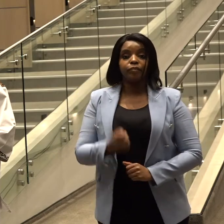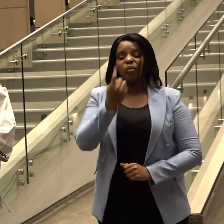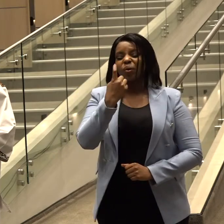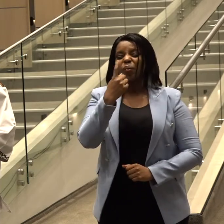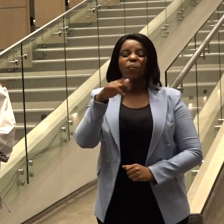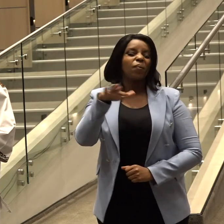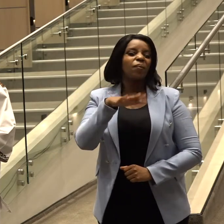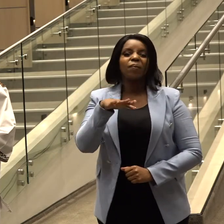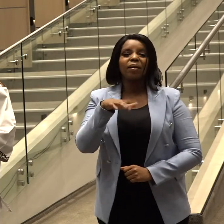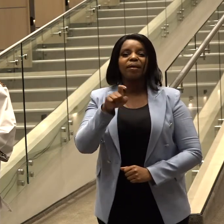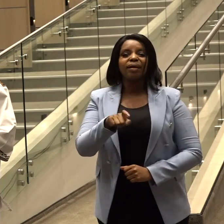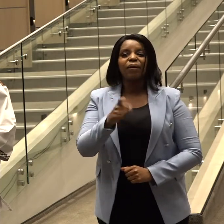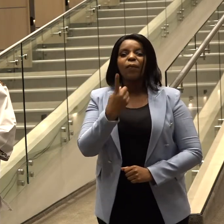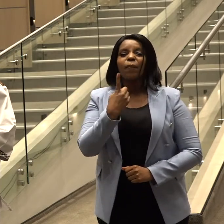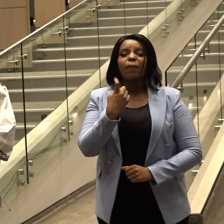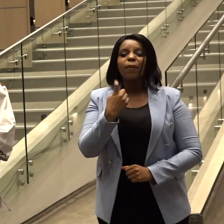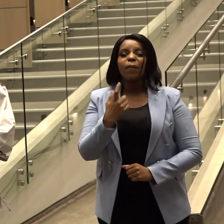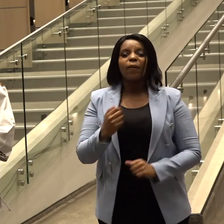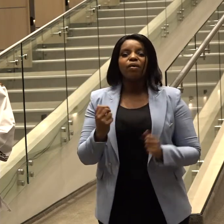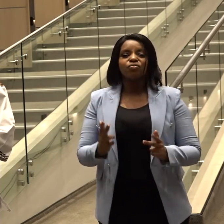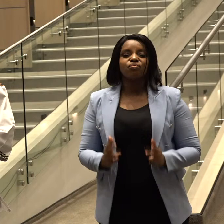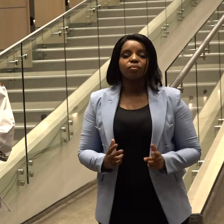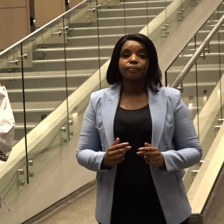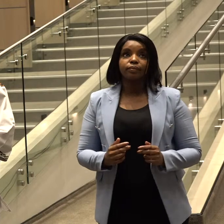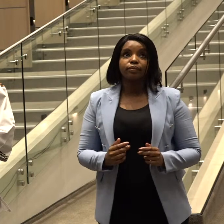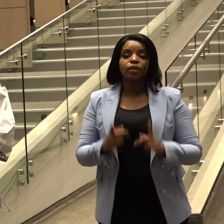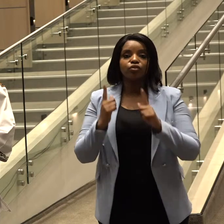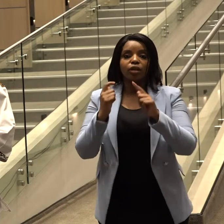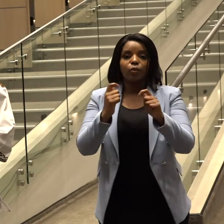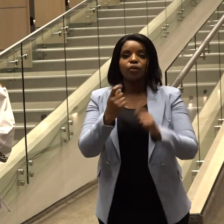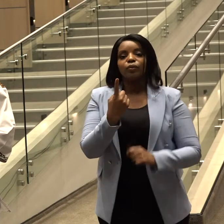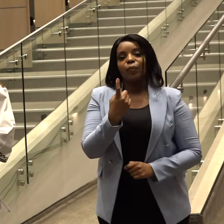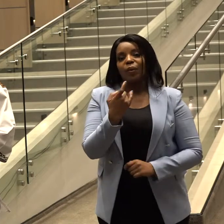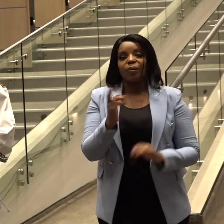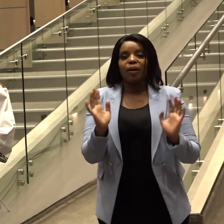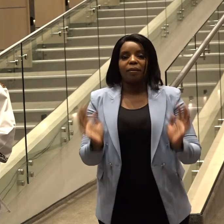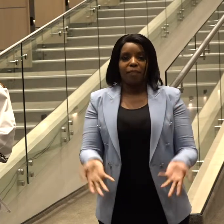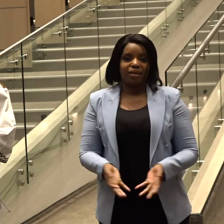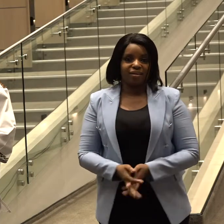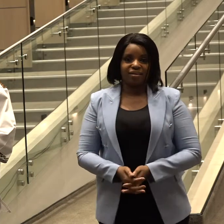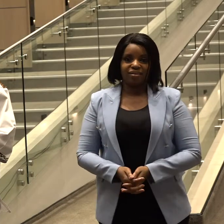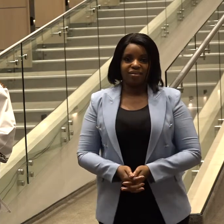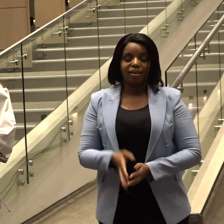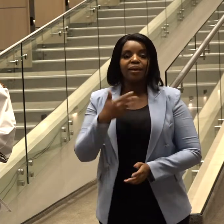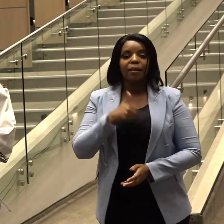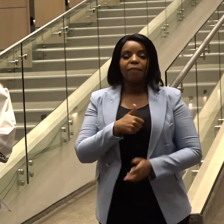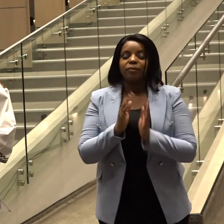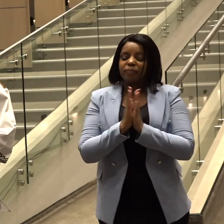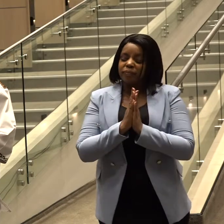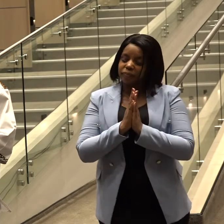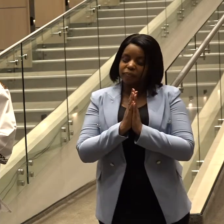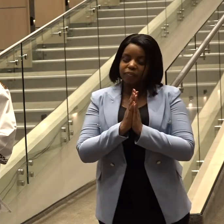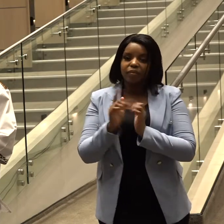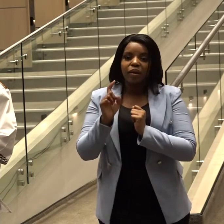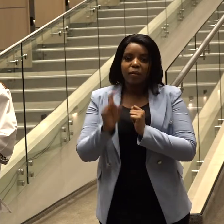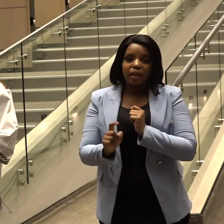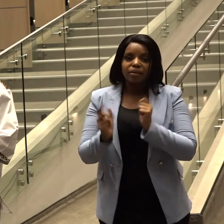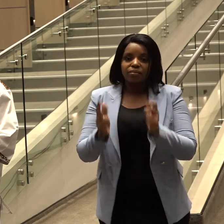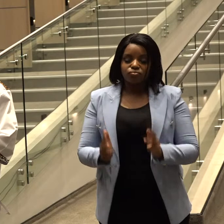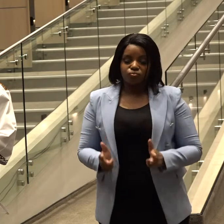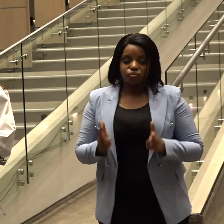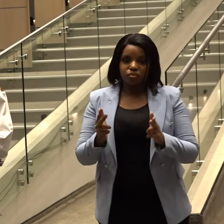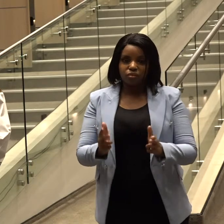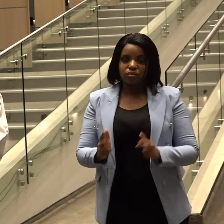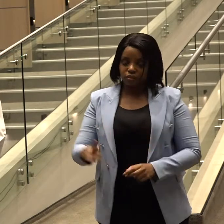Transport there I will request that day we will need a railway line so that we must be